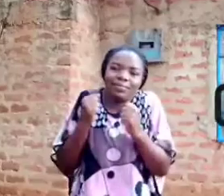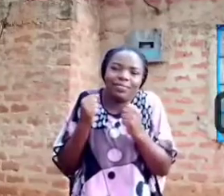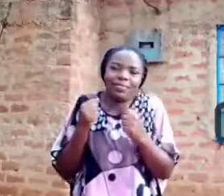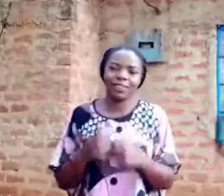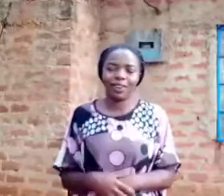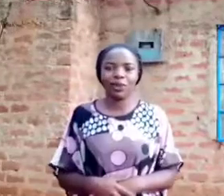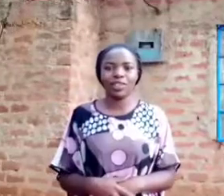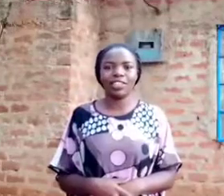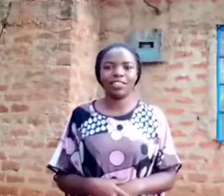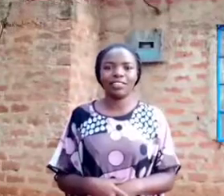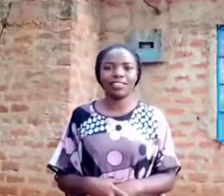cold.